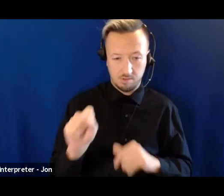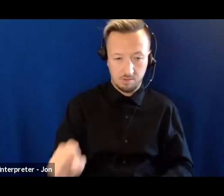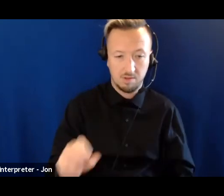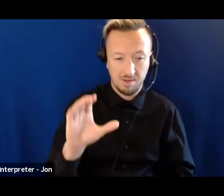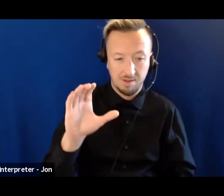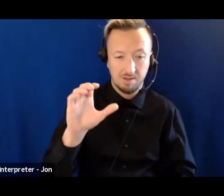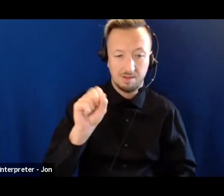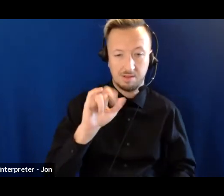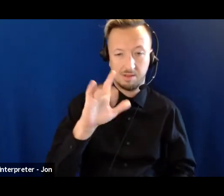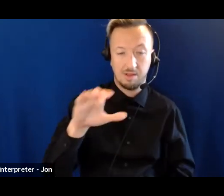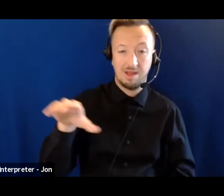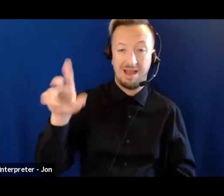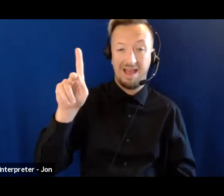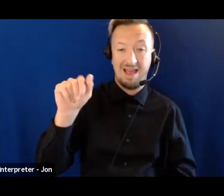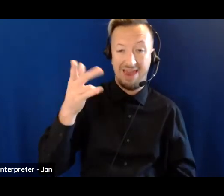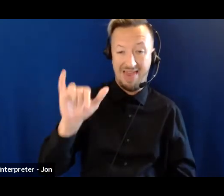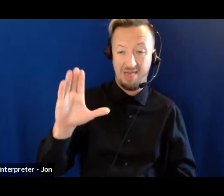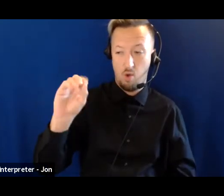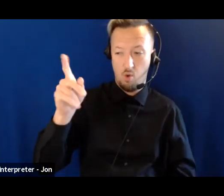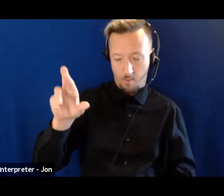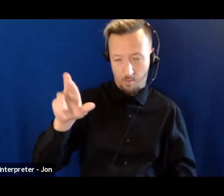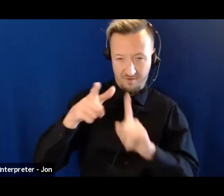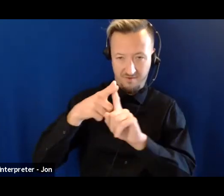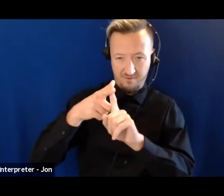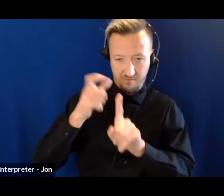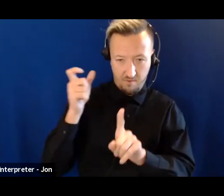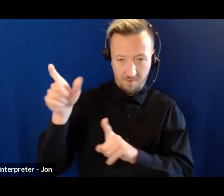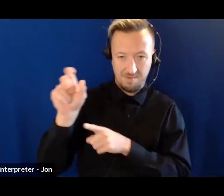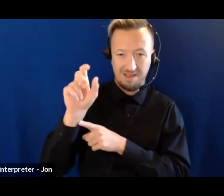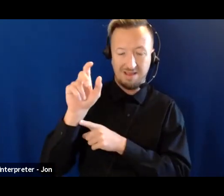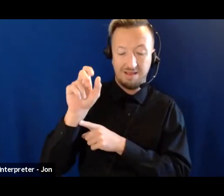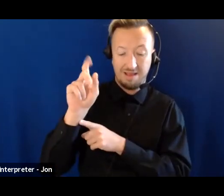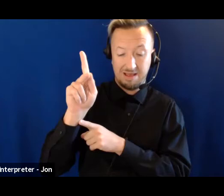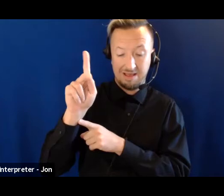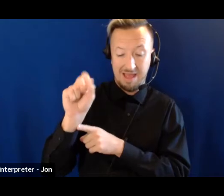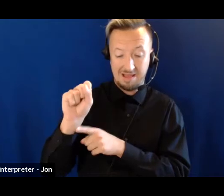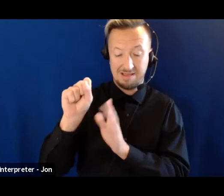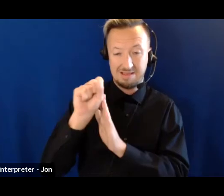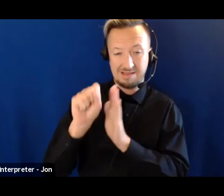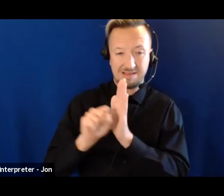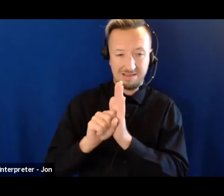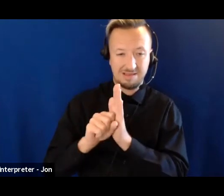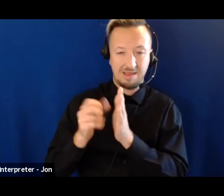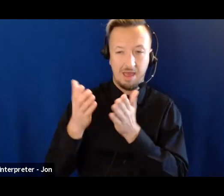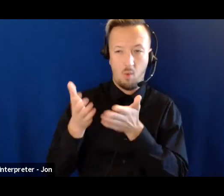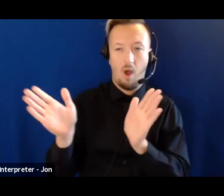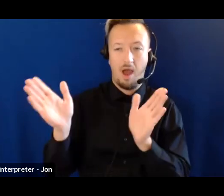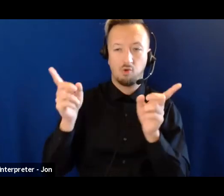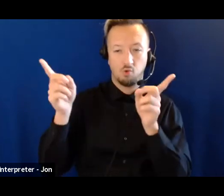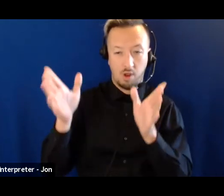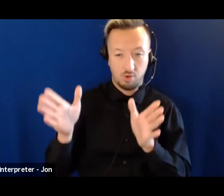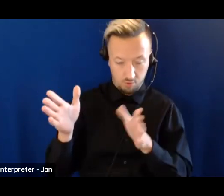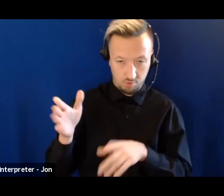the Kansas Statewide Independent Living Council, the executive director. Very happy to have her give